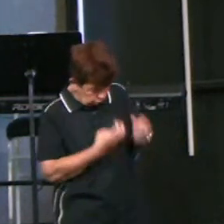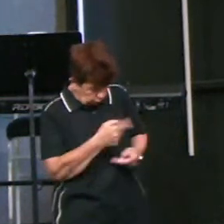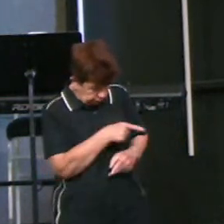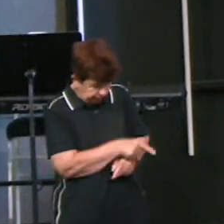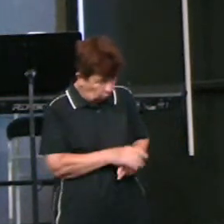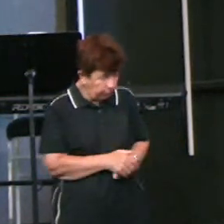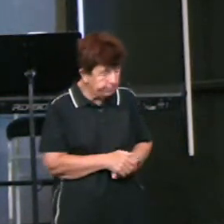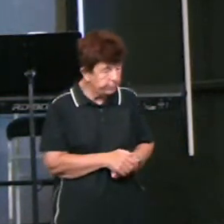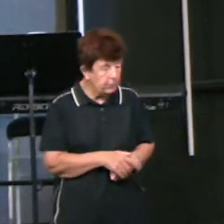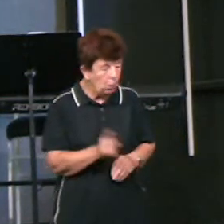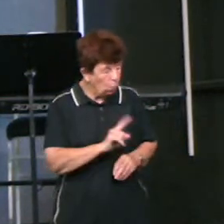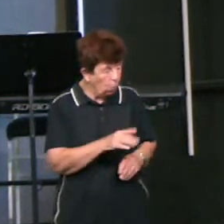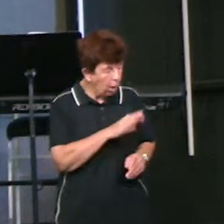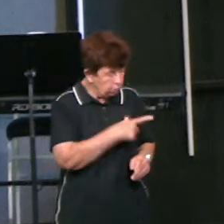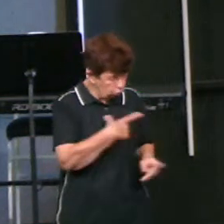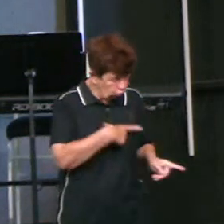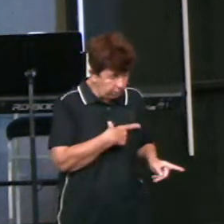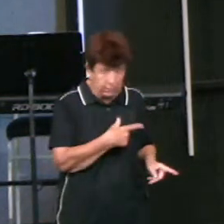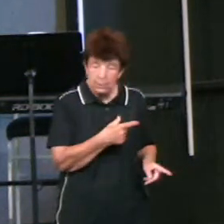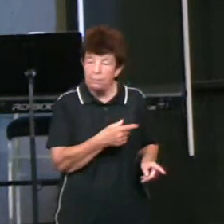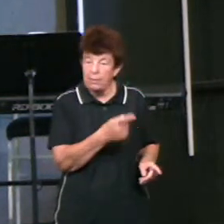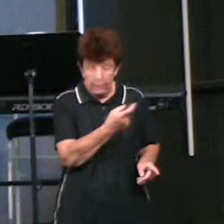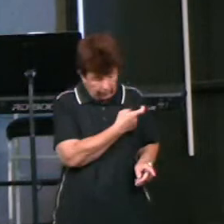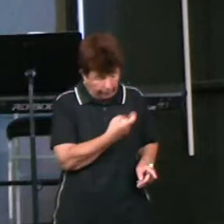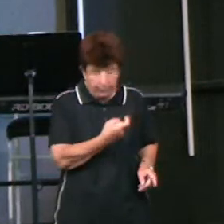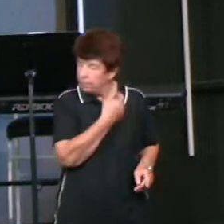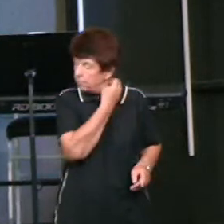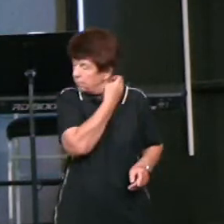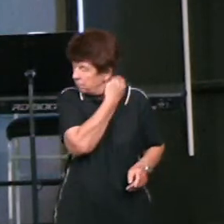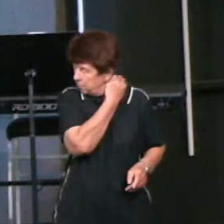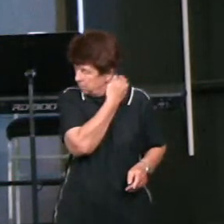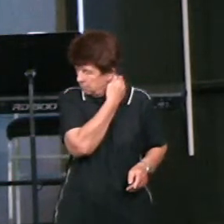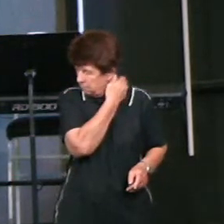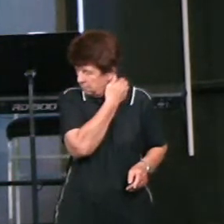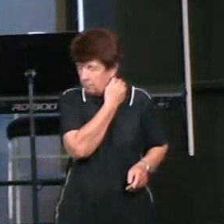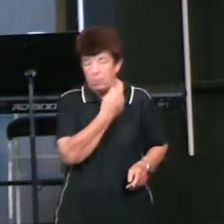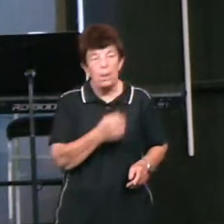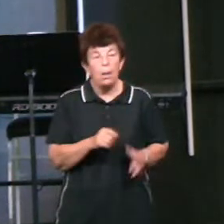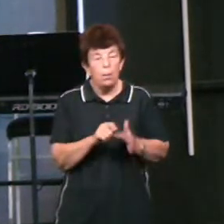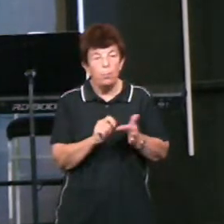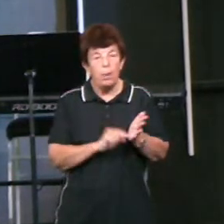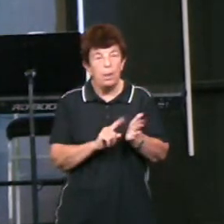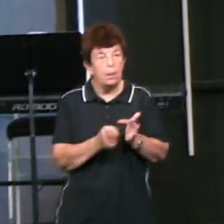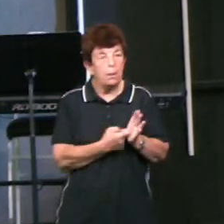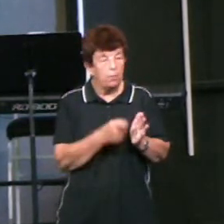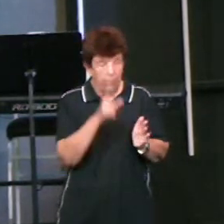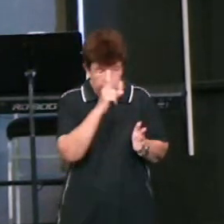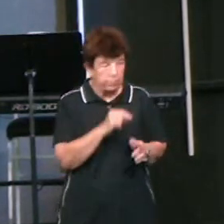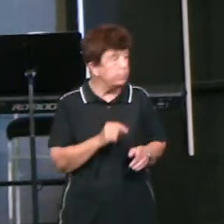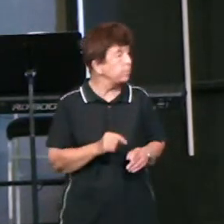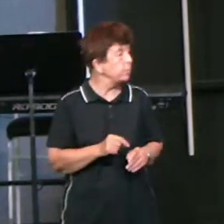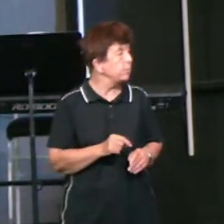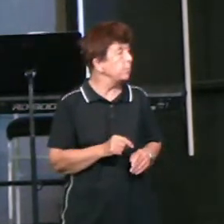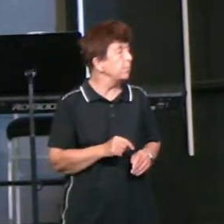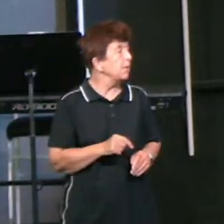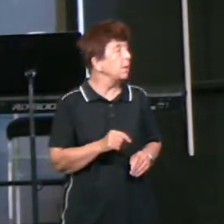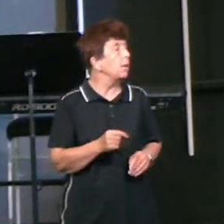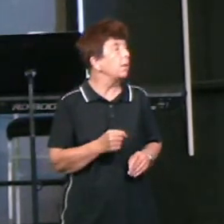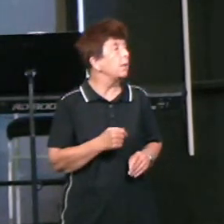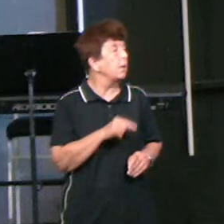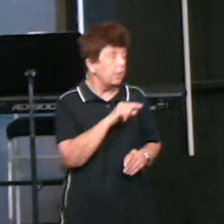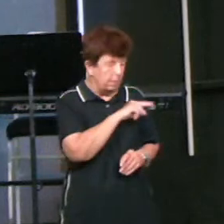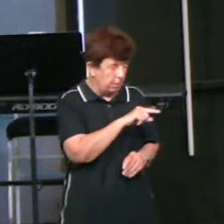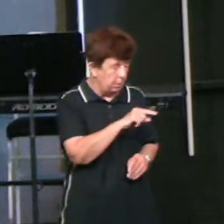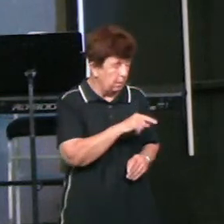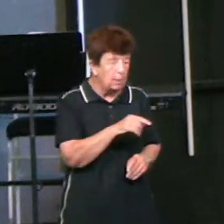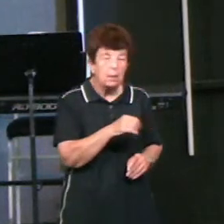for. What is your reason for coming? Because you see, Peter would have walked up to them and immediately gone, hey, these